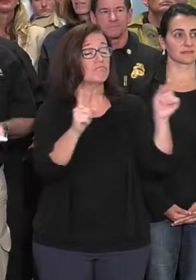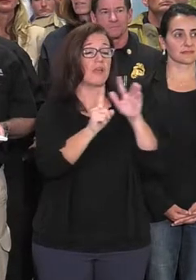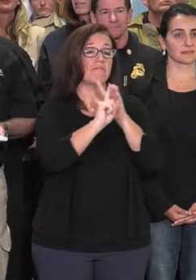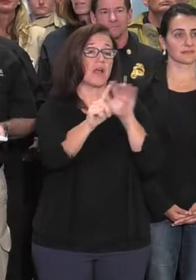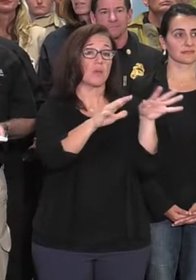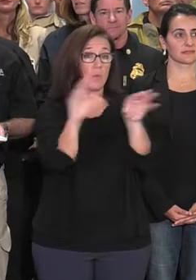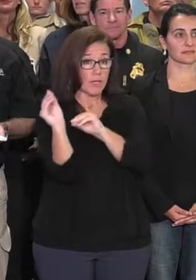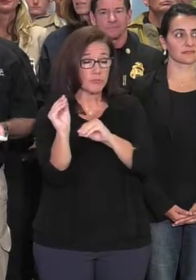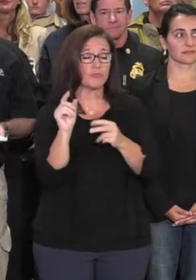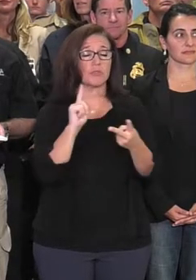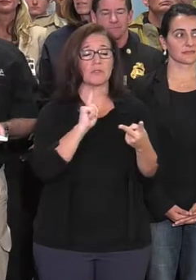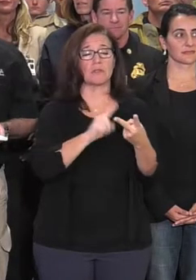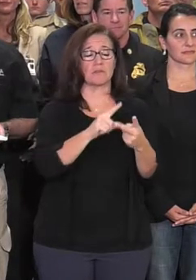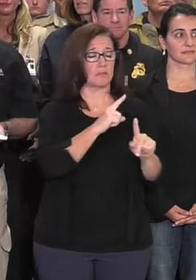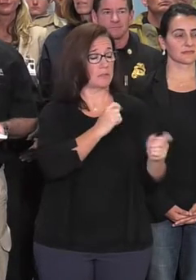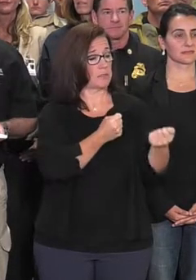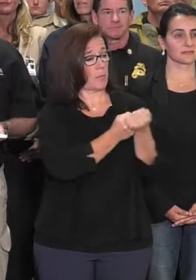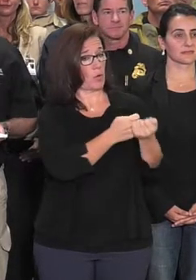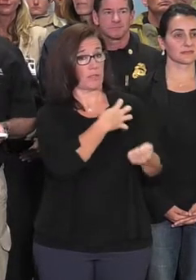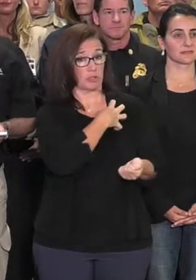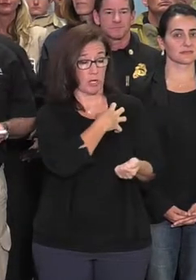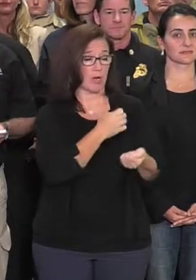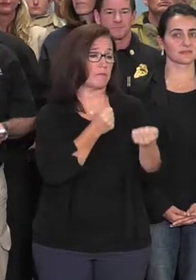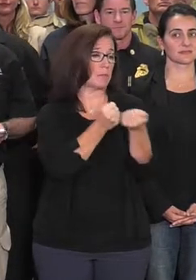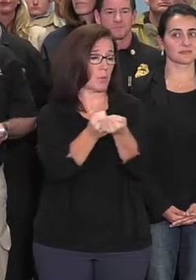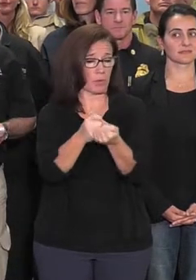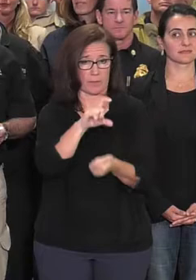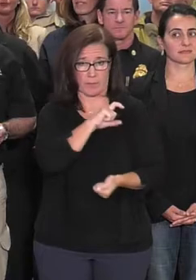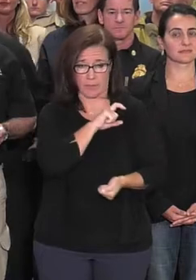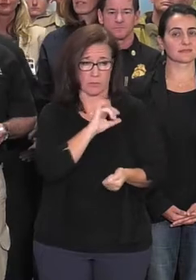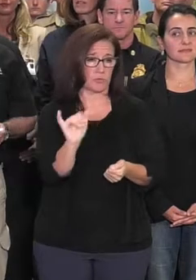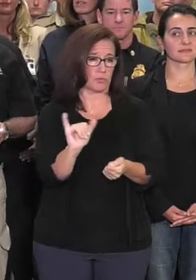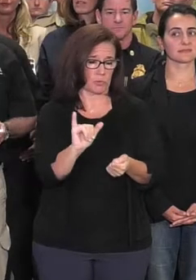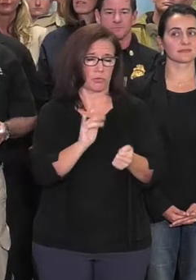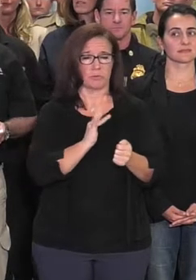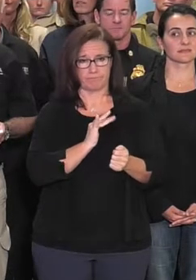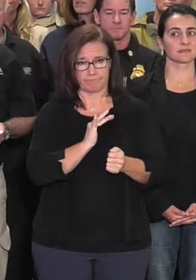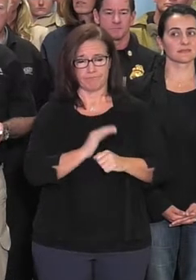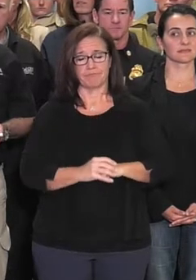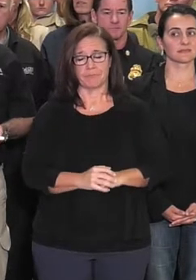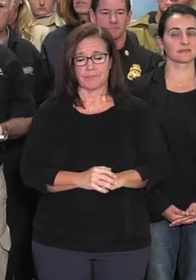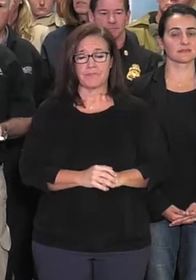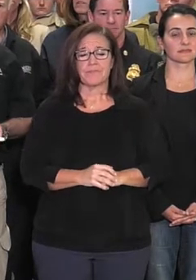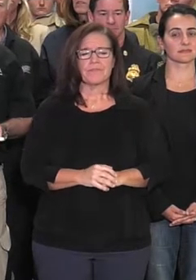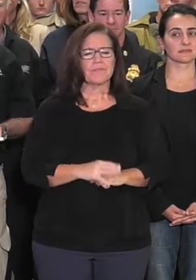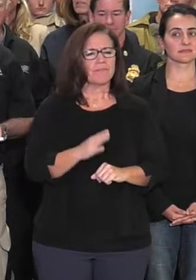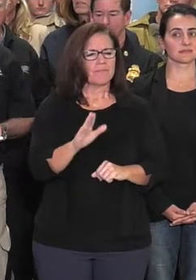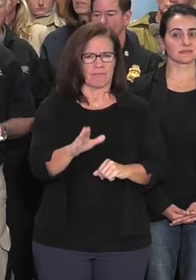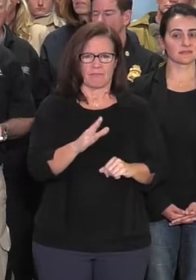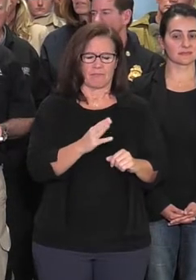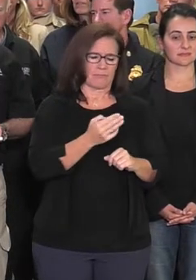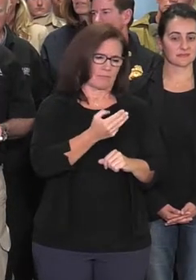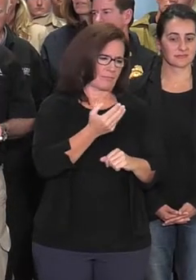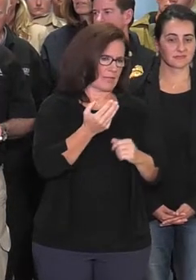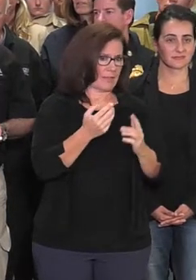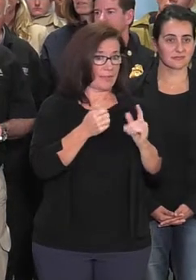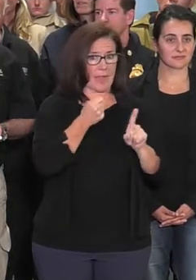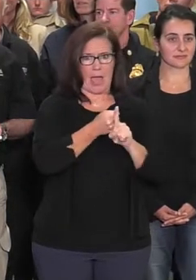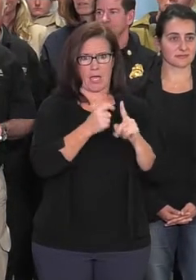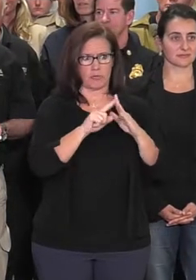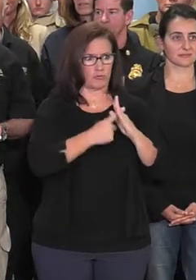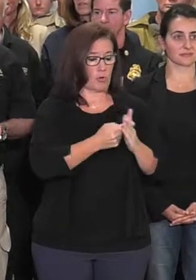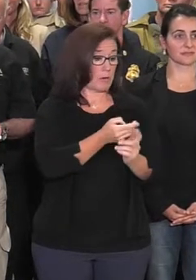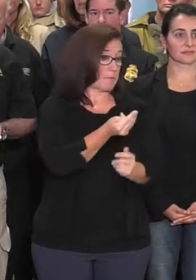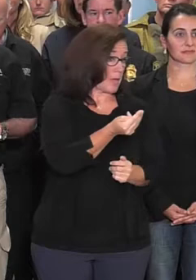of the sheriff and the police departments as necessary. Early on, we understood that this was going to